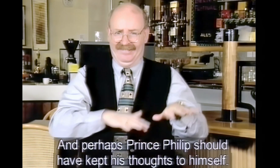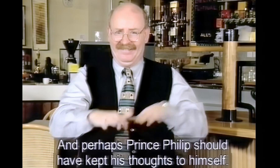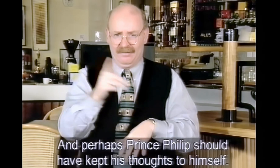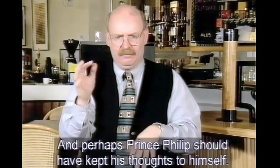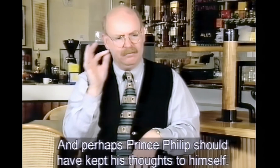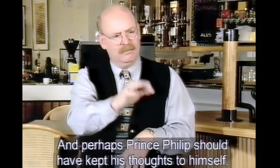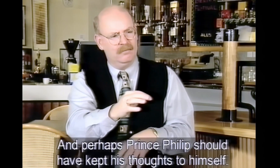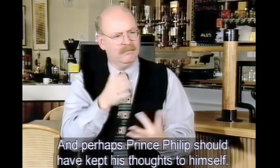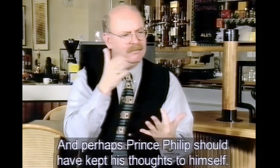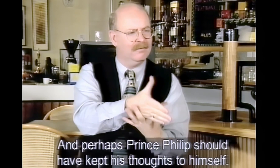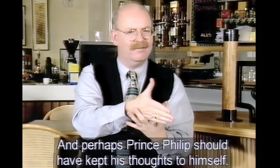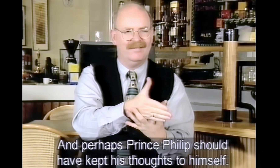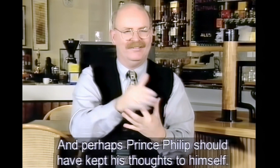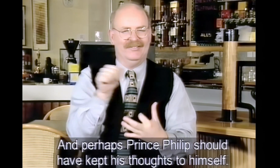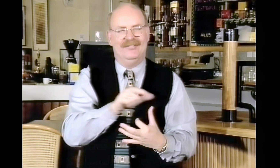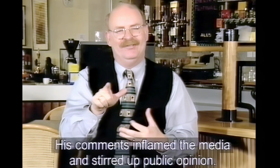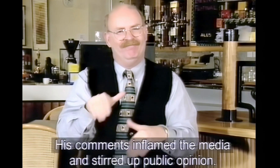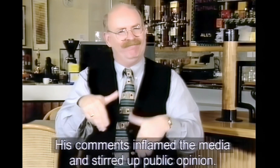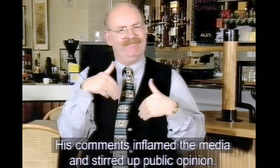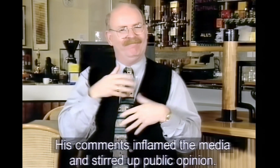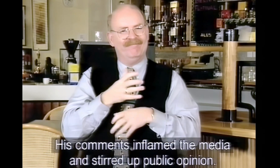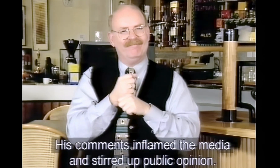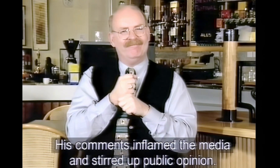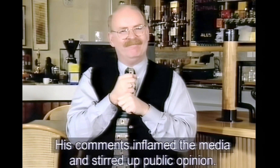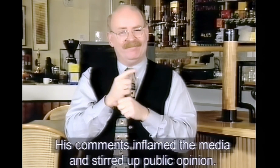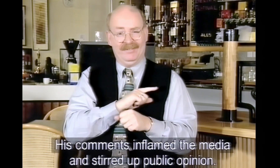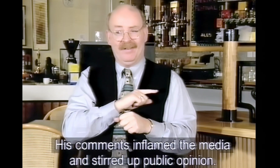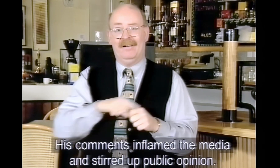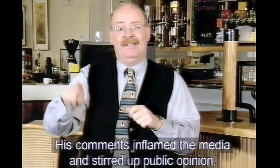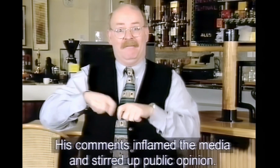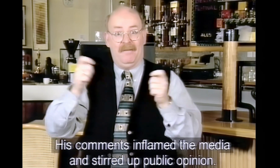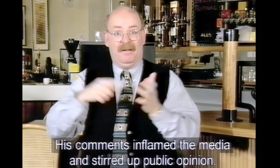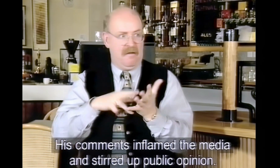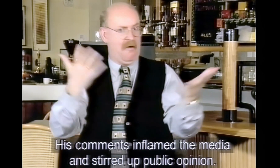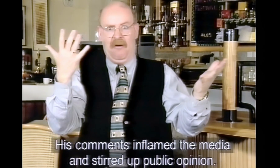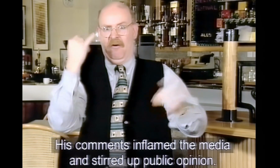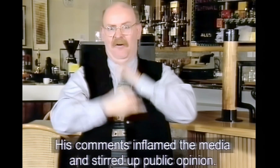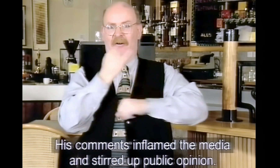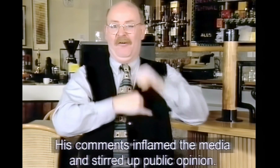time. All he achieved by his comments was to inflame the media and stir up public opinion.